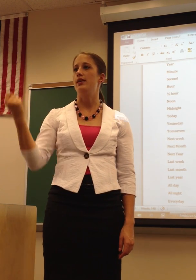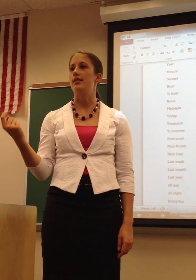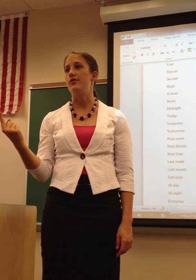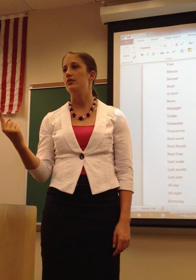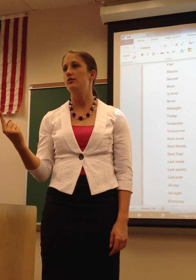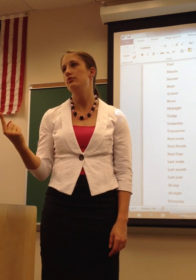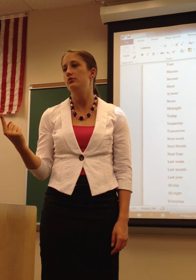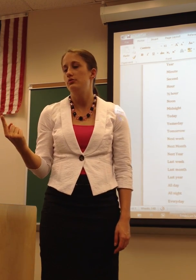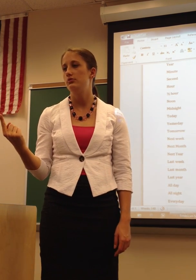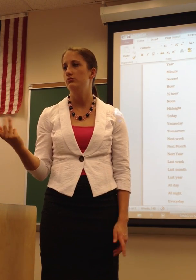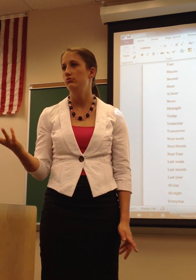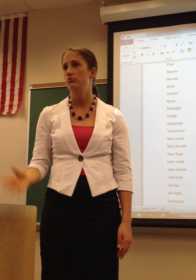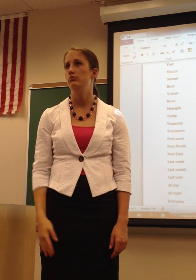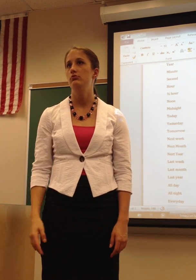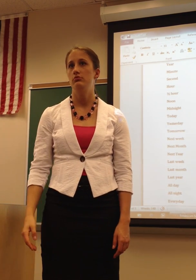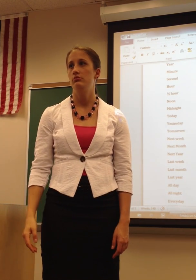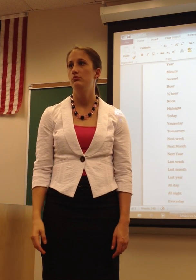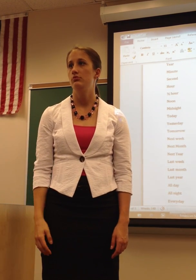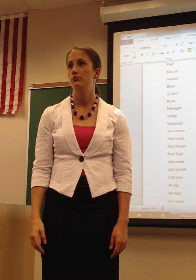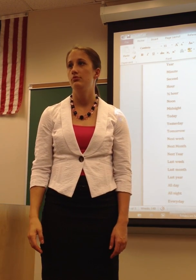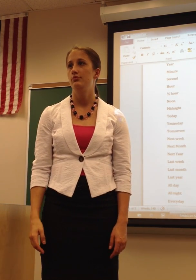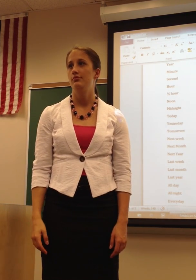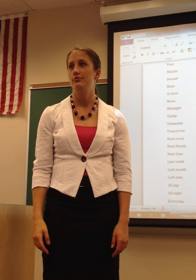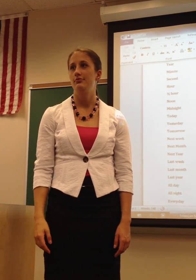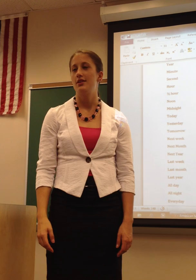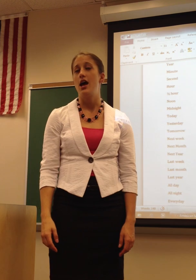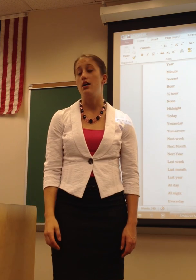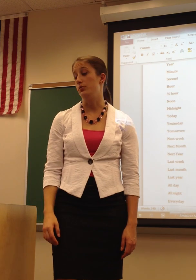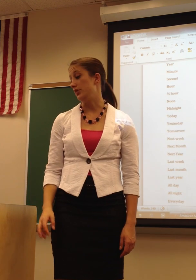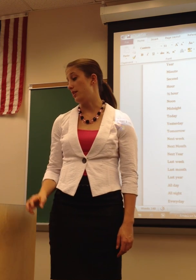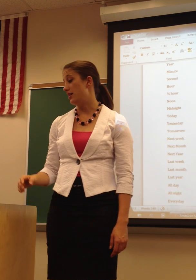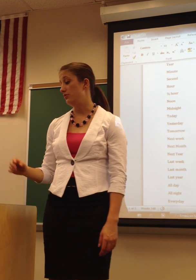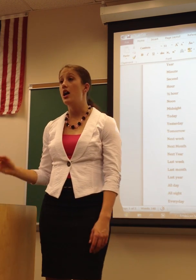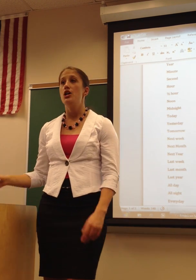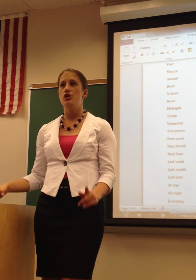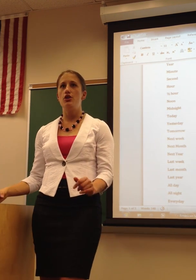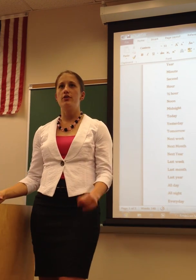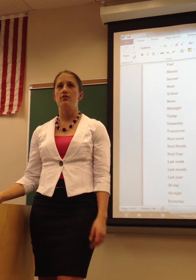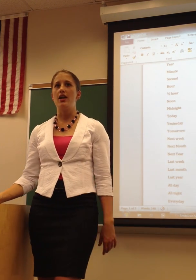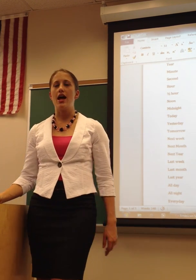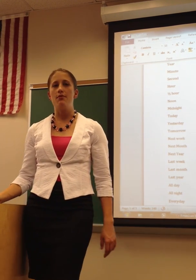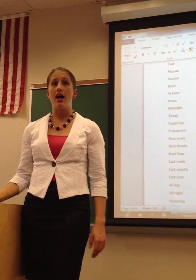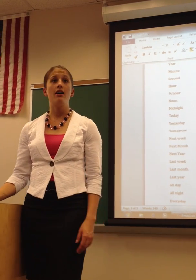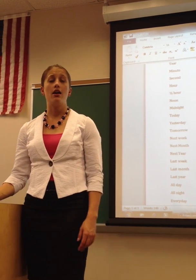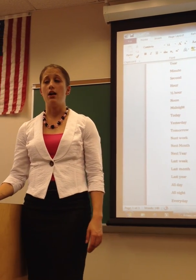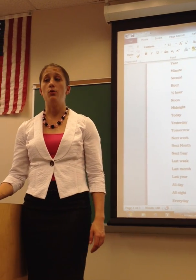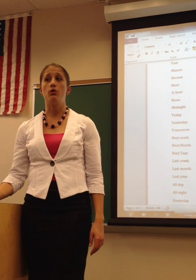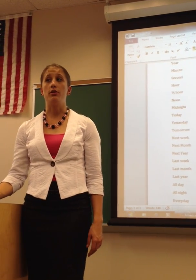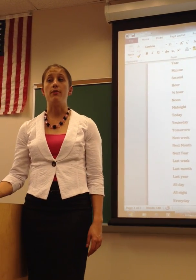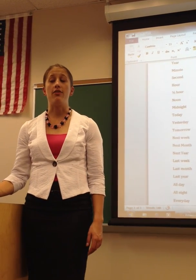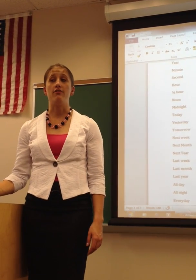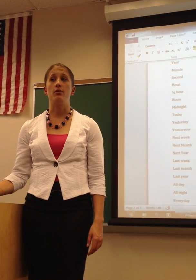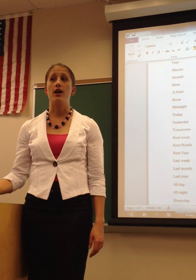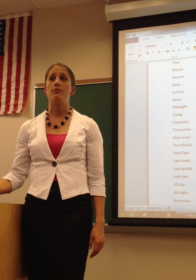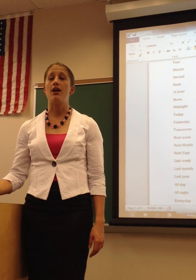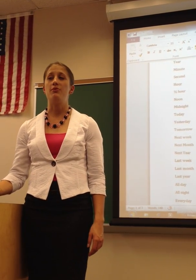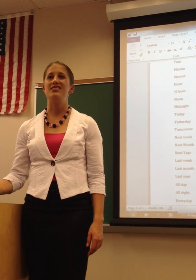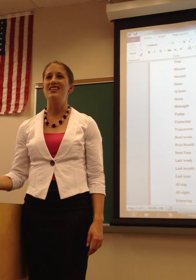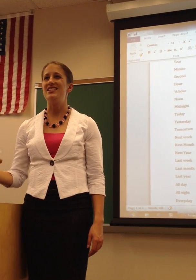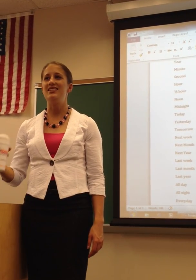1/11. I don't want to do fractions in this class. I'm I having believe fun. me, I do not. And you know what's funny? I'm horrible at math. I'm very bad at math, but it's the easiest